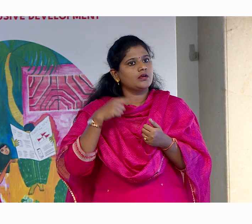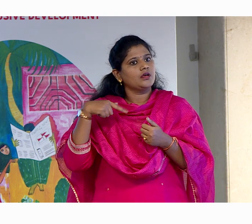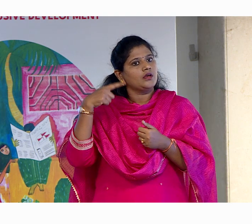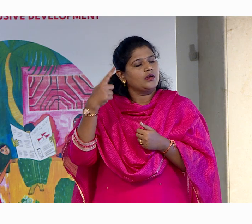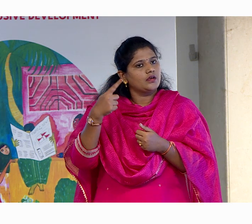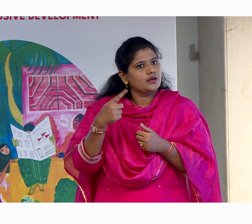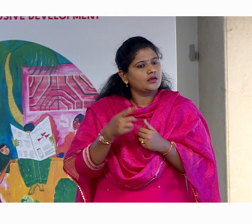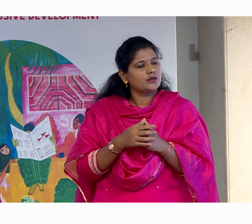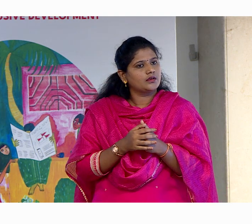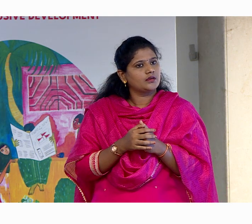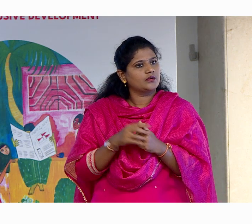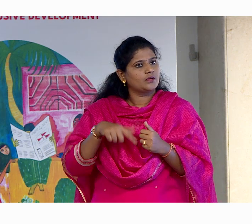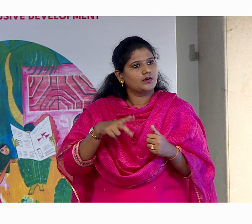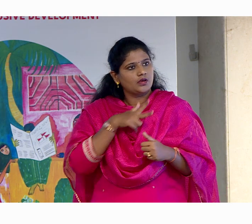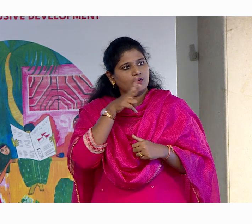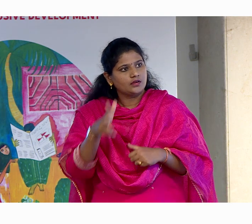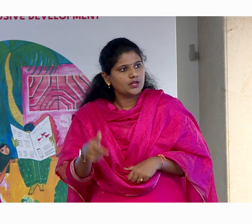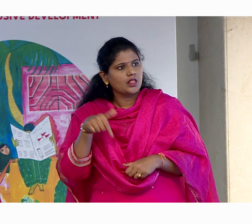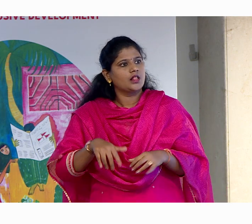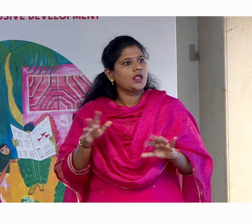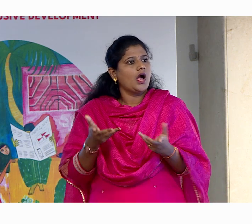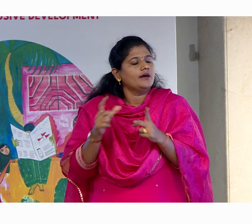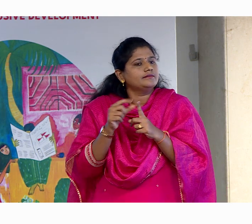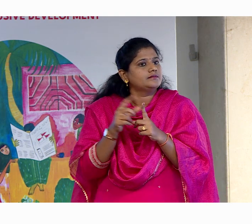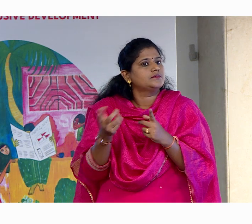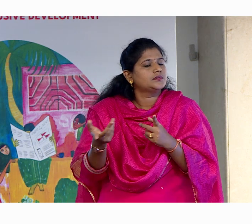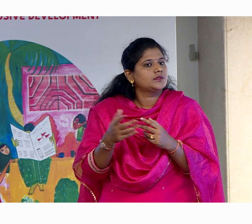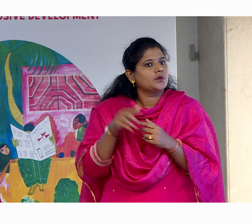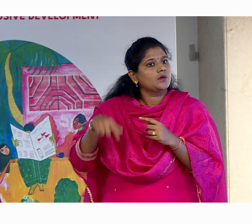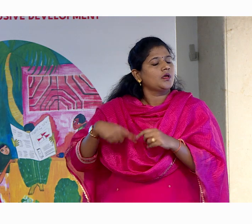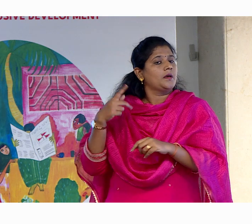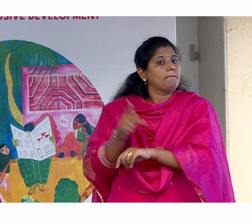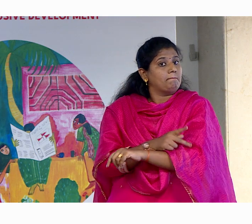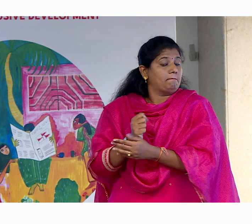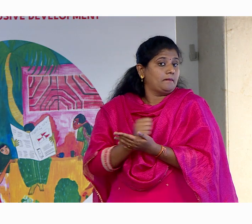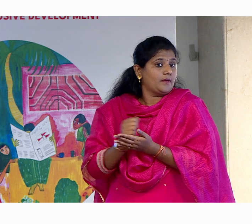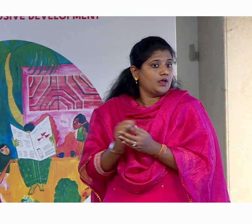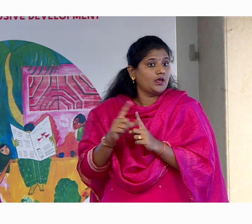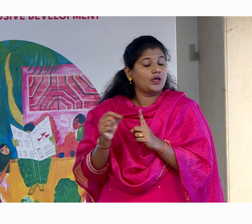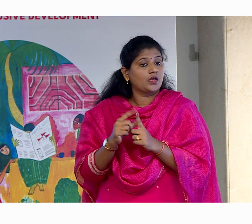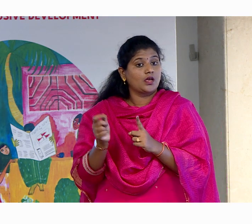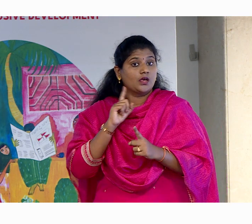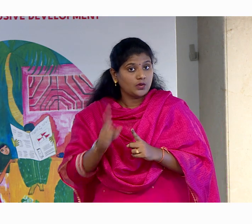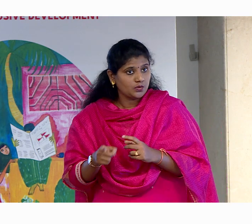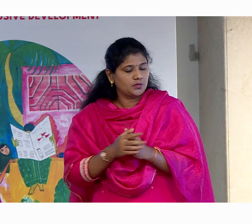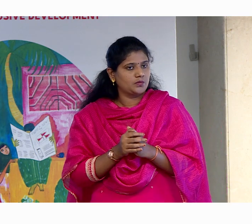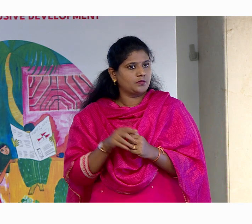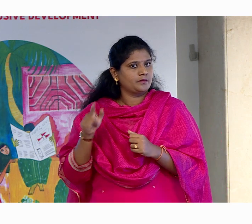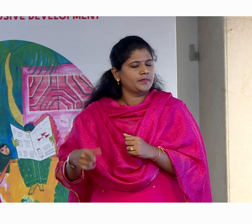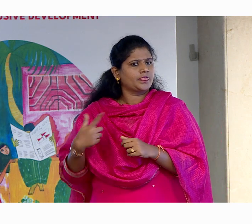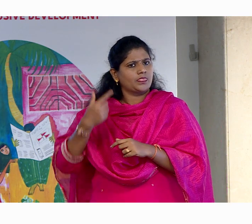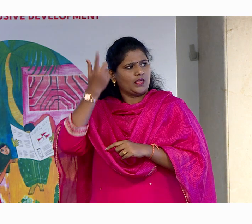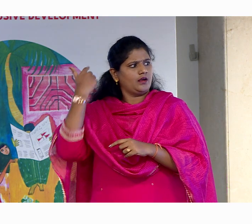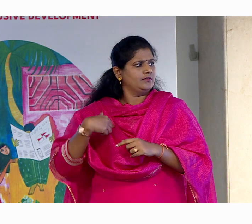of saying, well, let's not just tell them how they should do this. Let's see what good practitioners actually do, which is why we turn to an